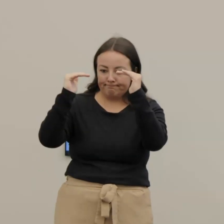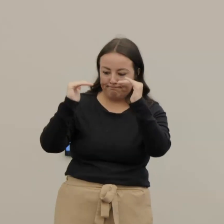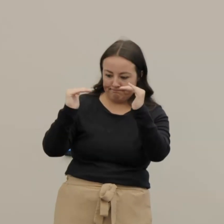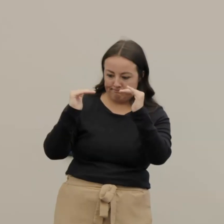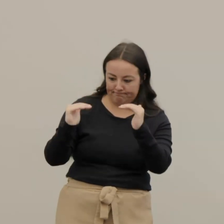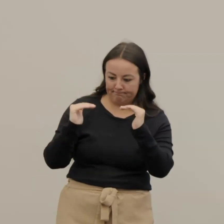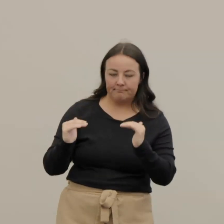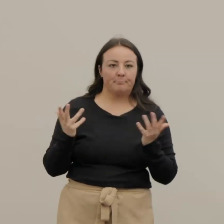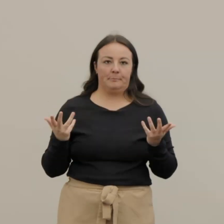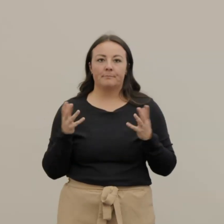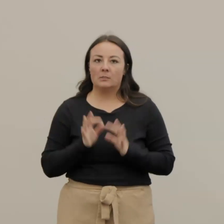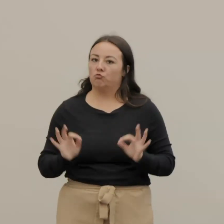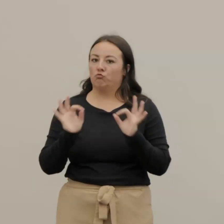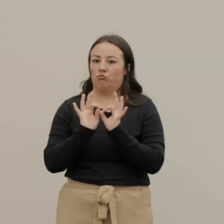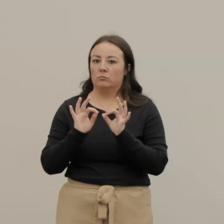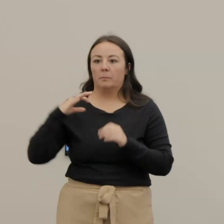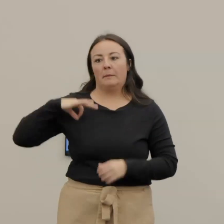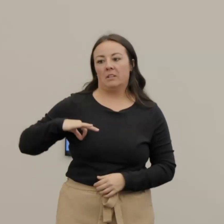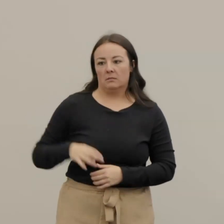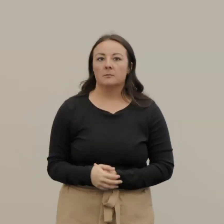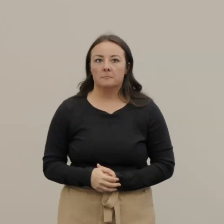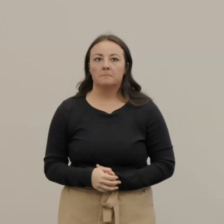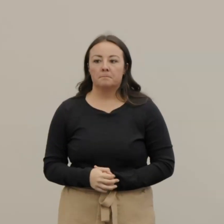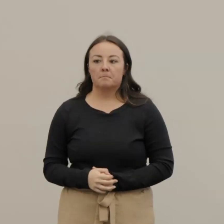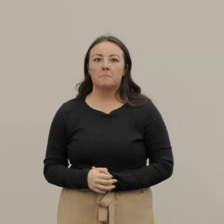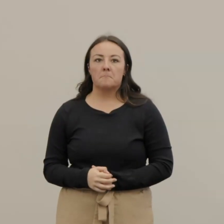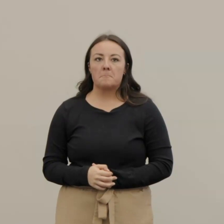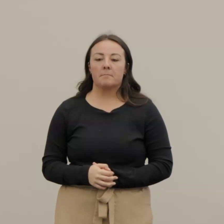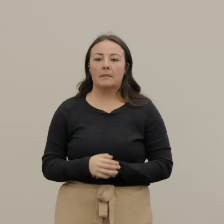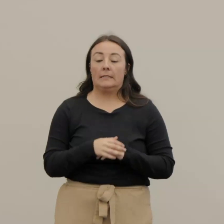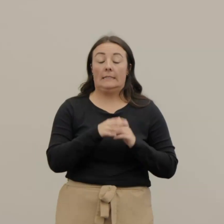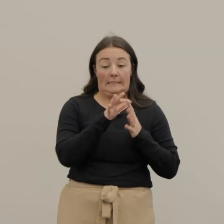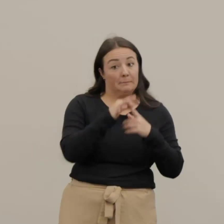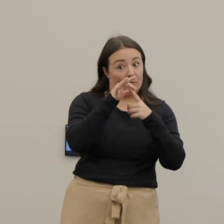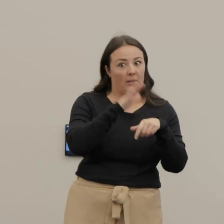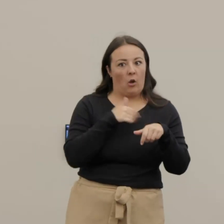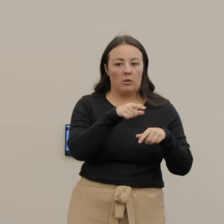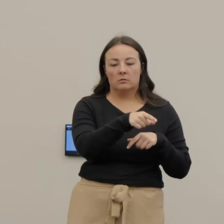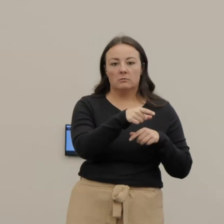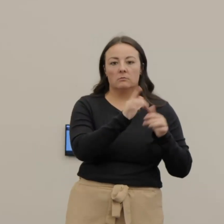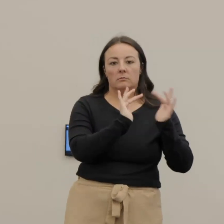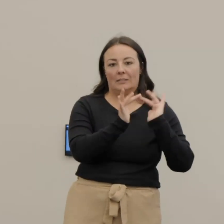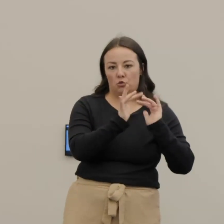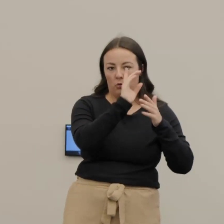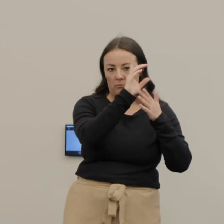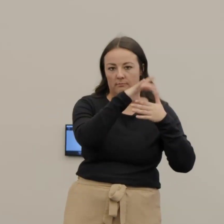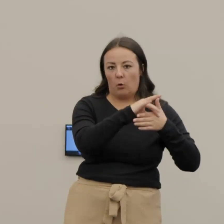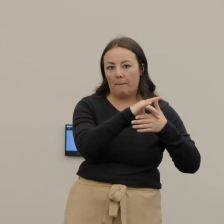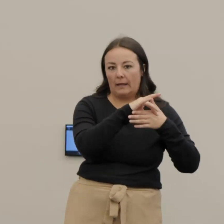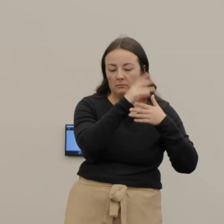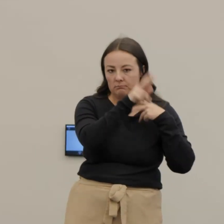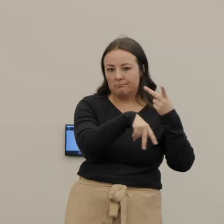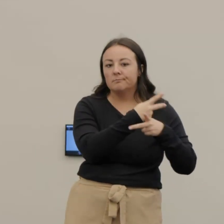are very, very useful, especially on our digital formats. Tables, you're